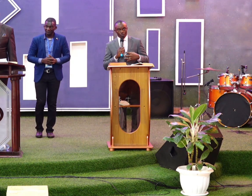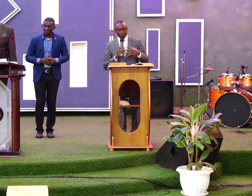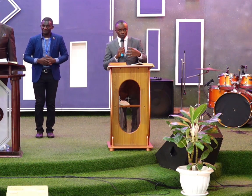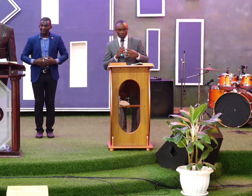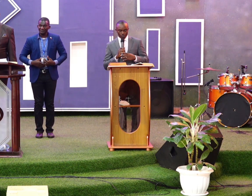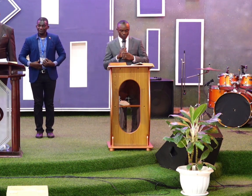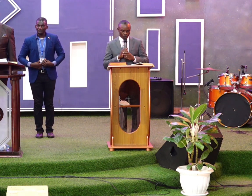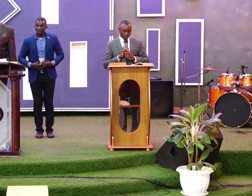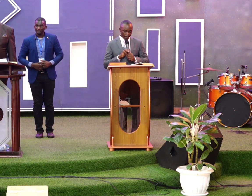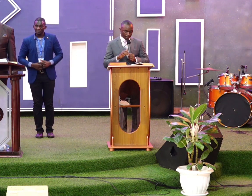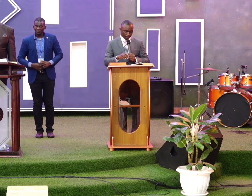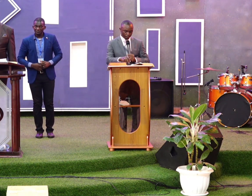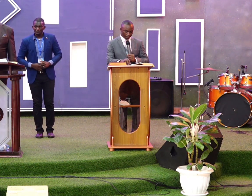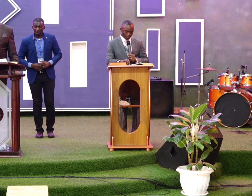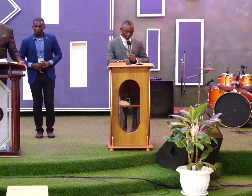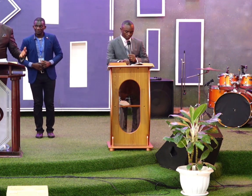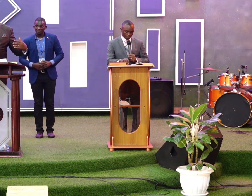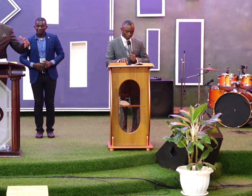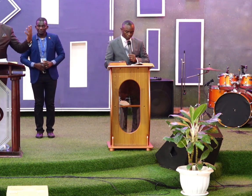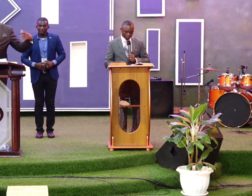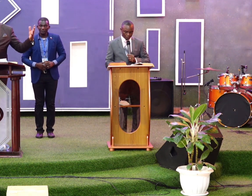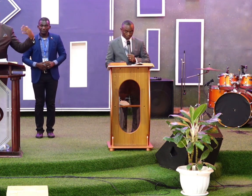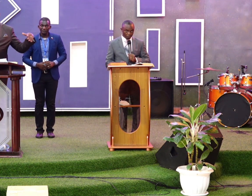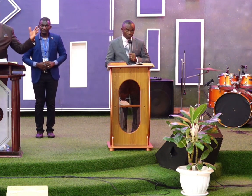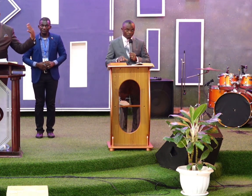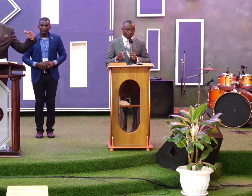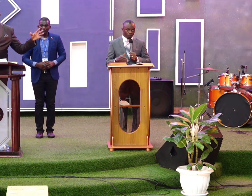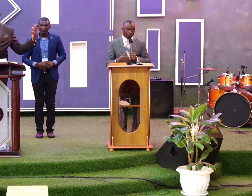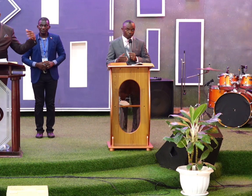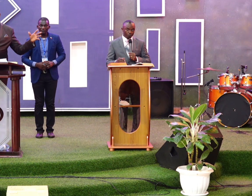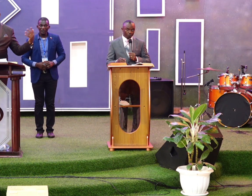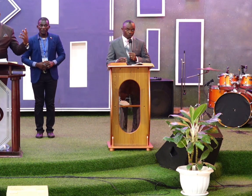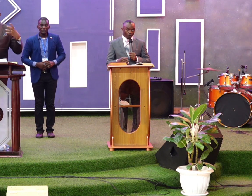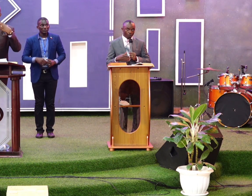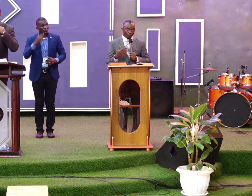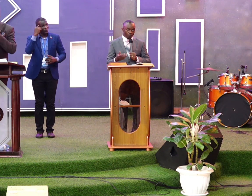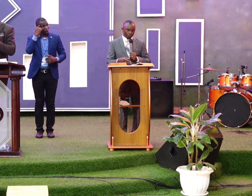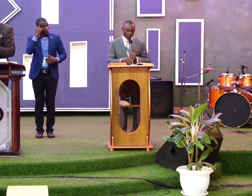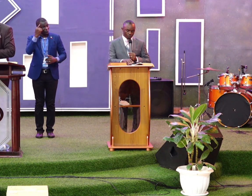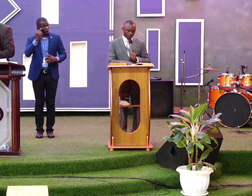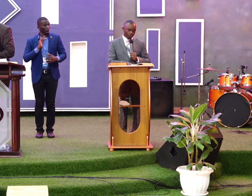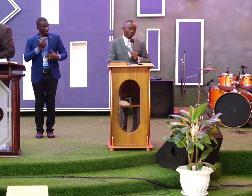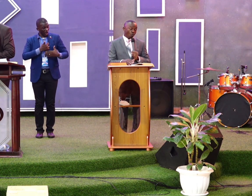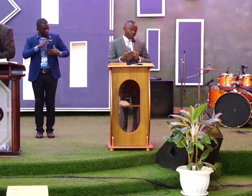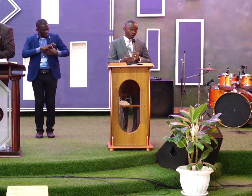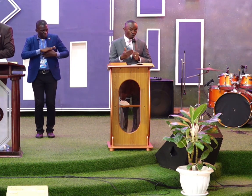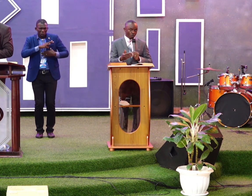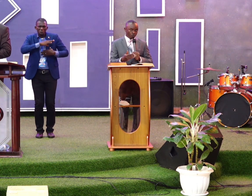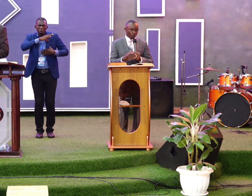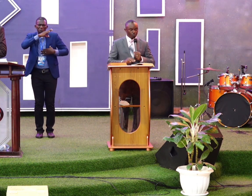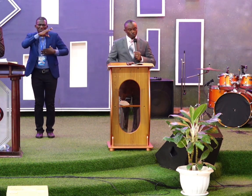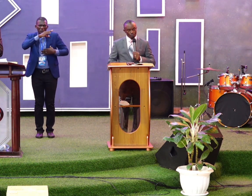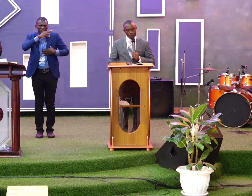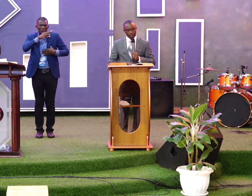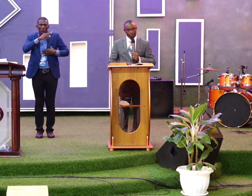okutubeezaawo mu muntu waffe w'omunda. For our spiritual well-being, for our inner man well-being. Okubeerawo